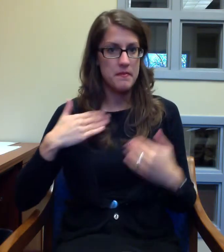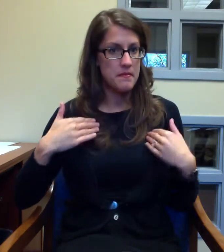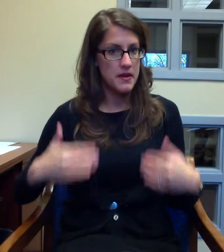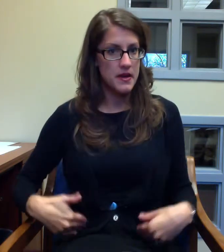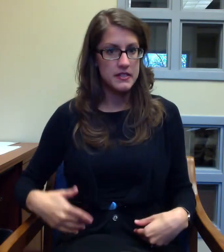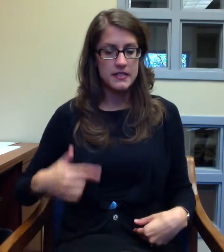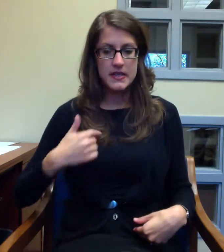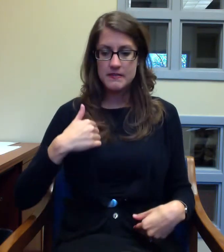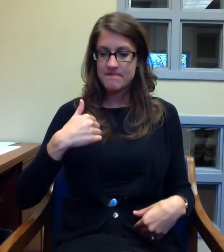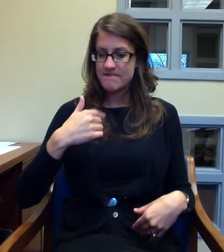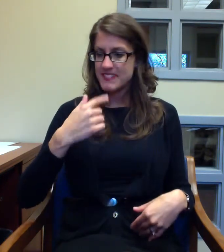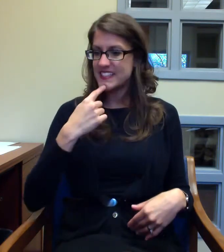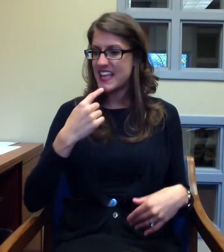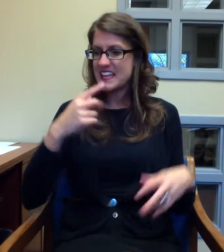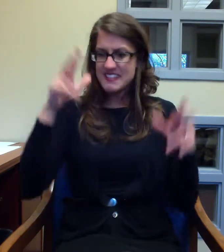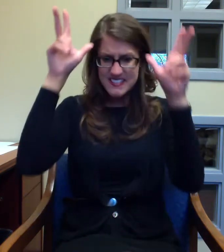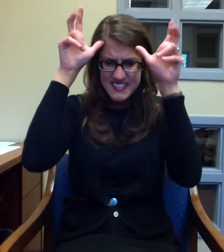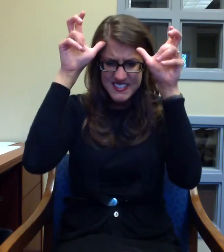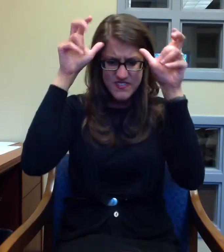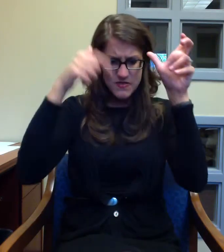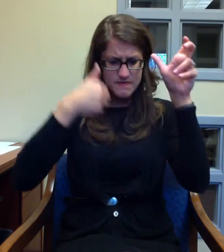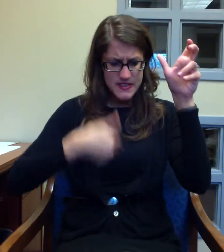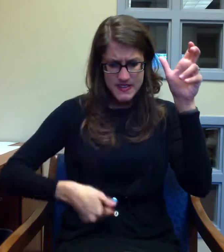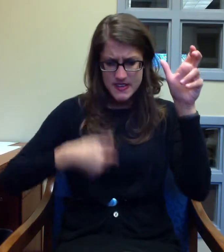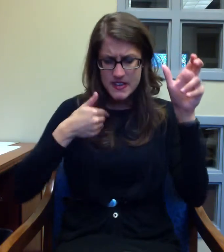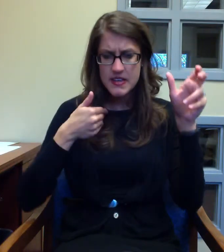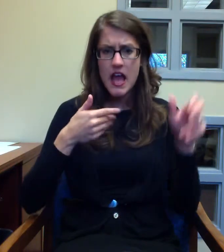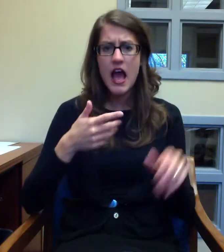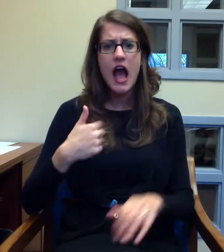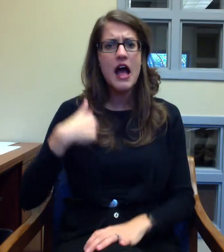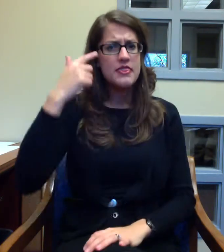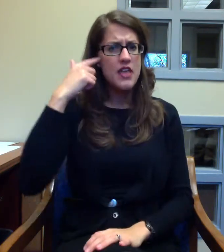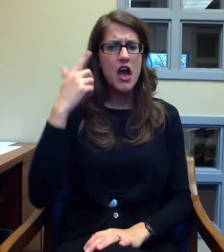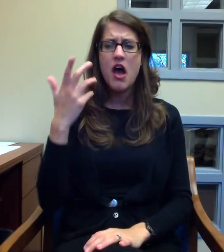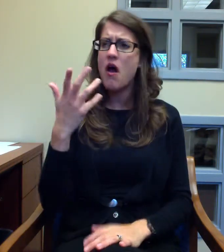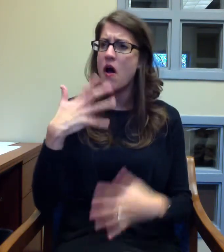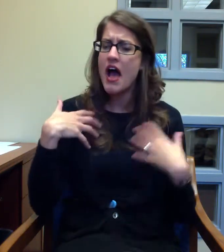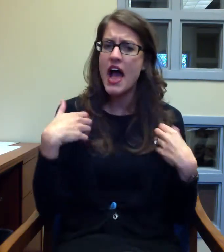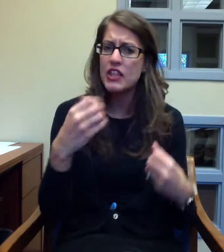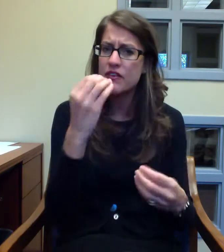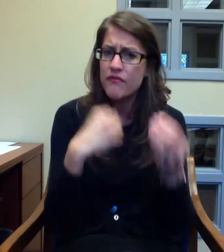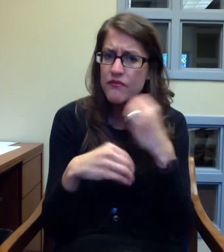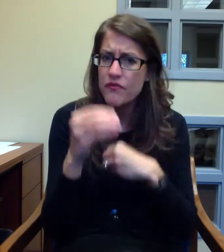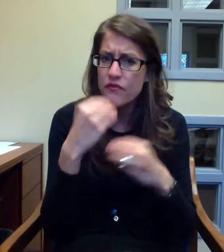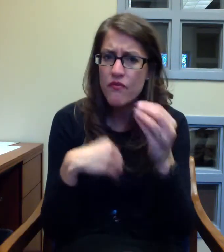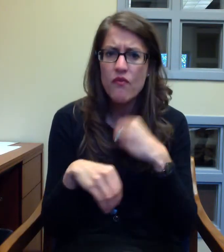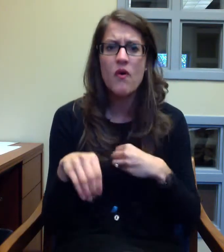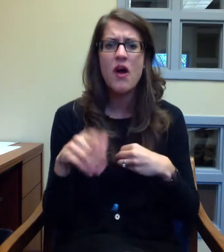I resented that I had been so good to my body, and I felt like it was so mean to me.